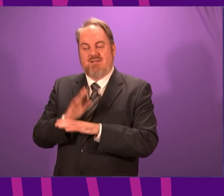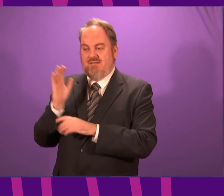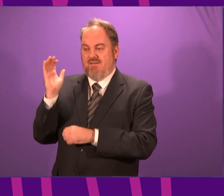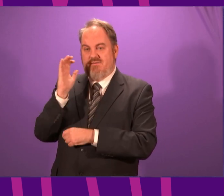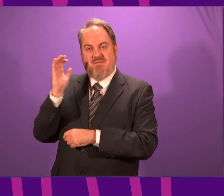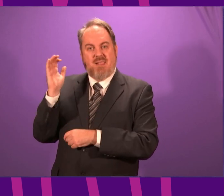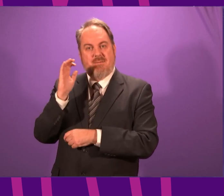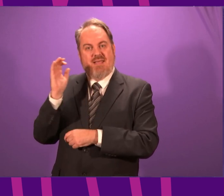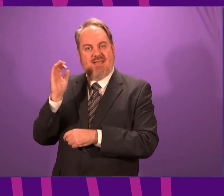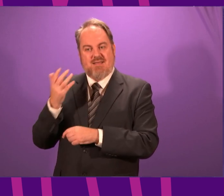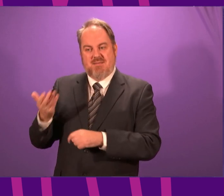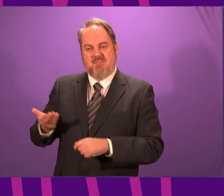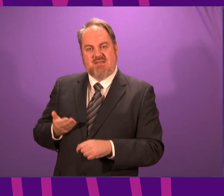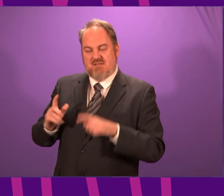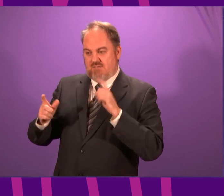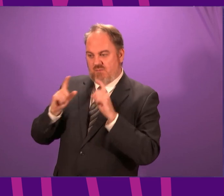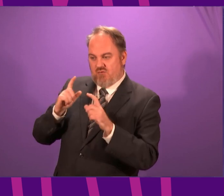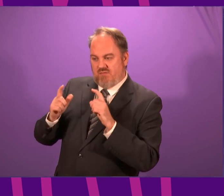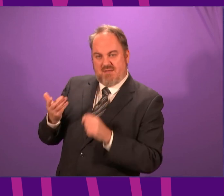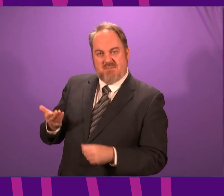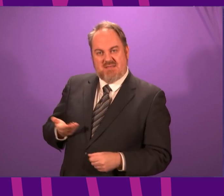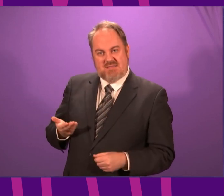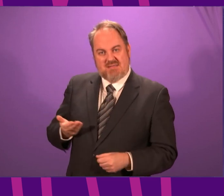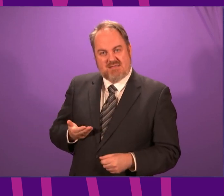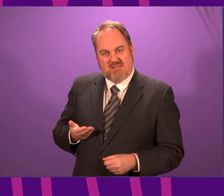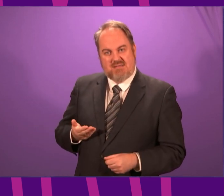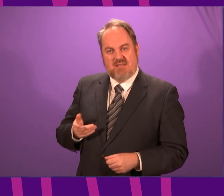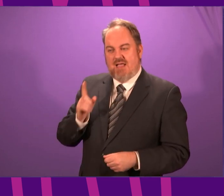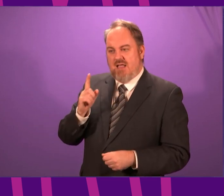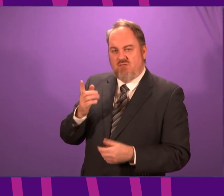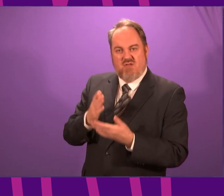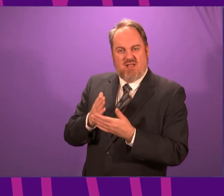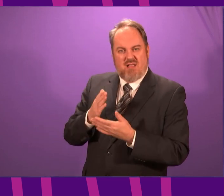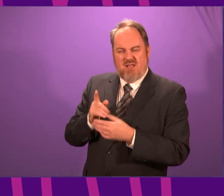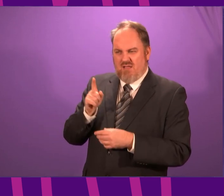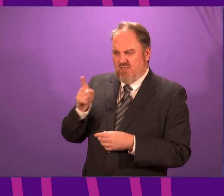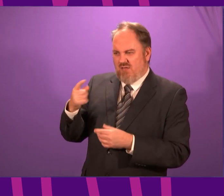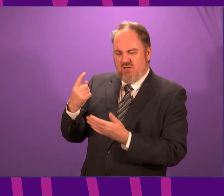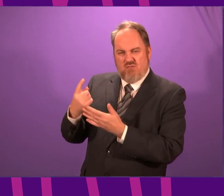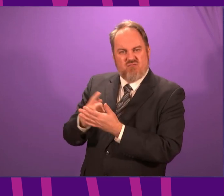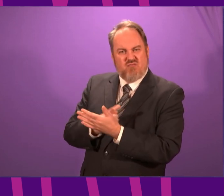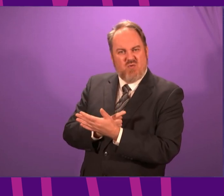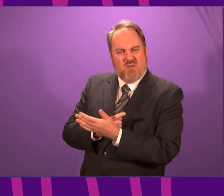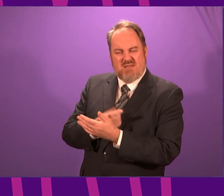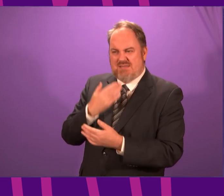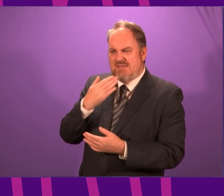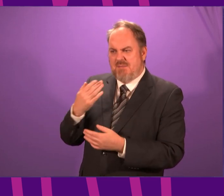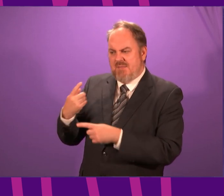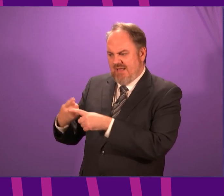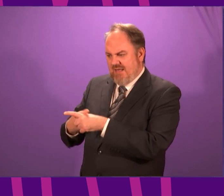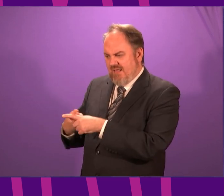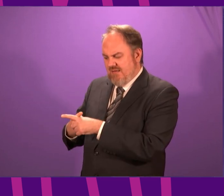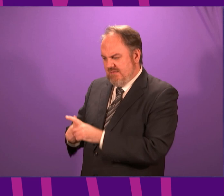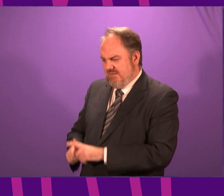your constituency, and I'm writing for help in changing a seemingly small detail which is currently in place in England,